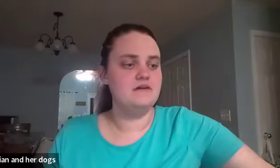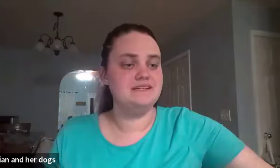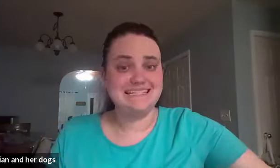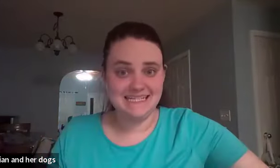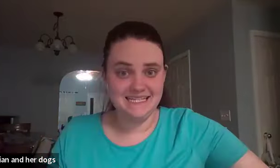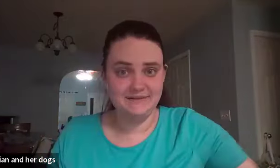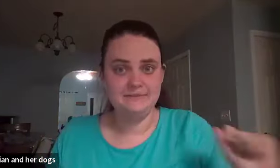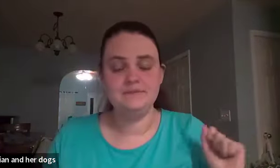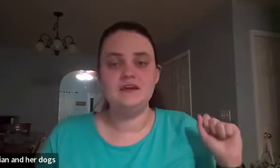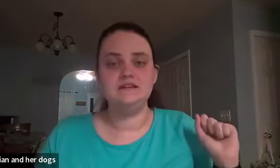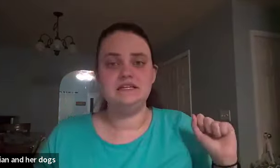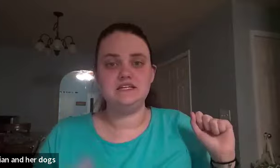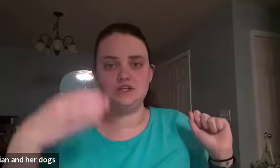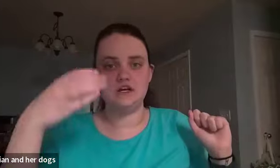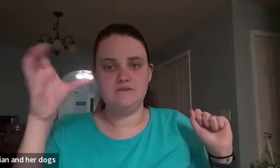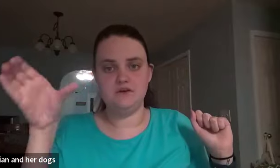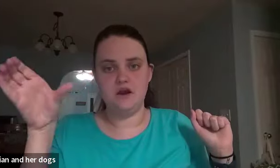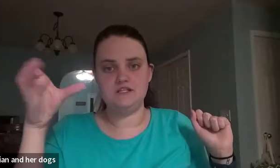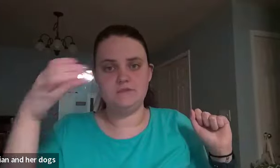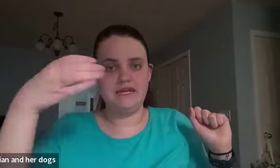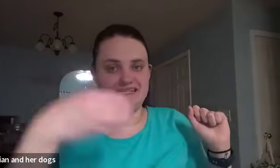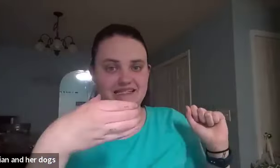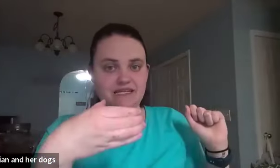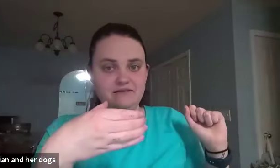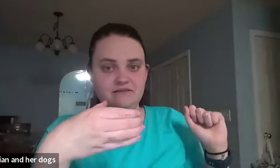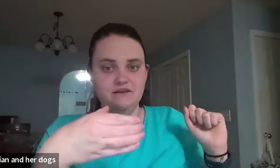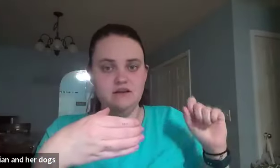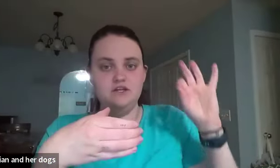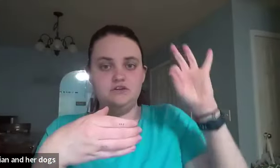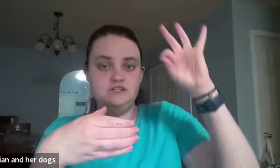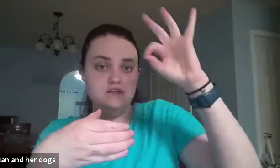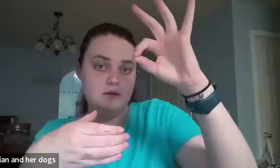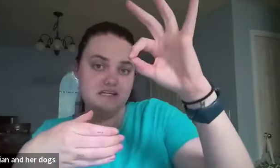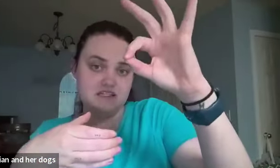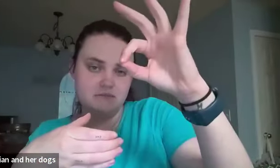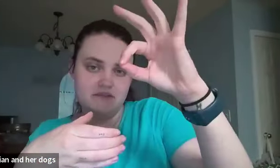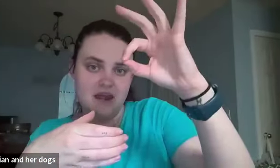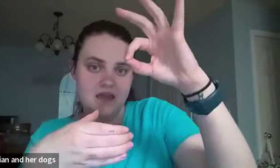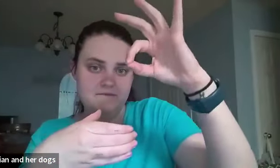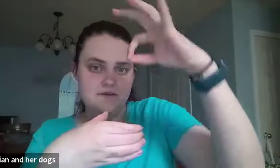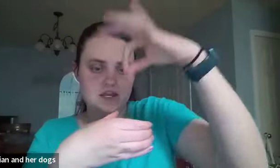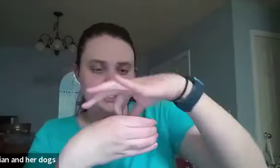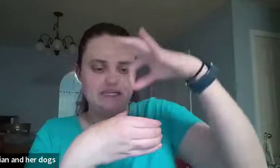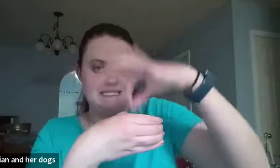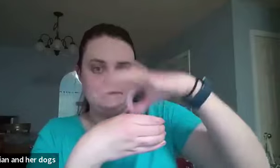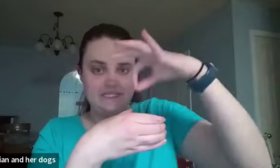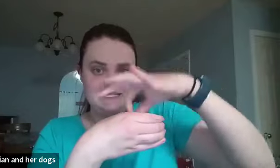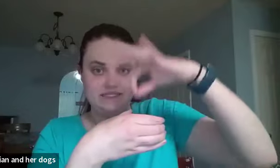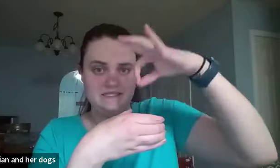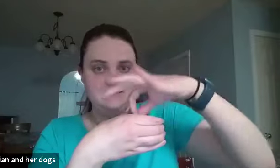have tea. Tea is you're going to have your non-dominant in a C. Your dominant's going to be in the F and you're going to dip it.